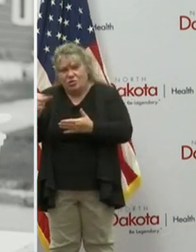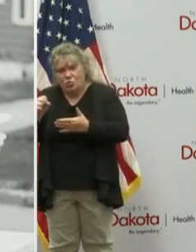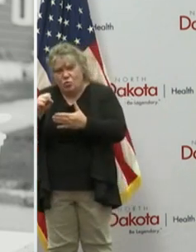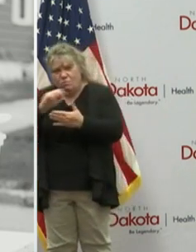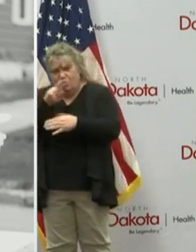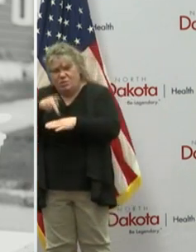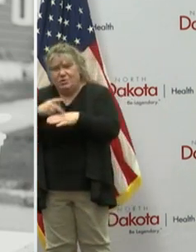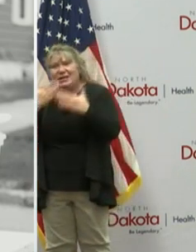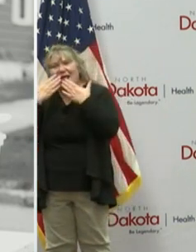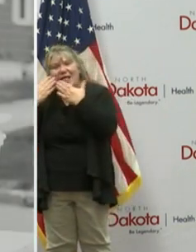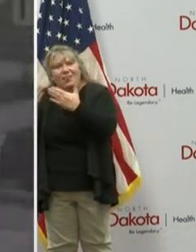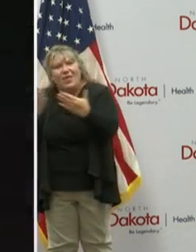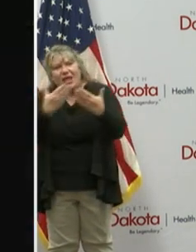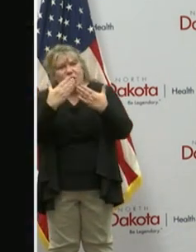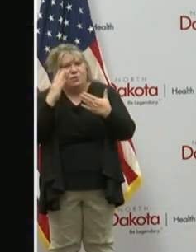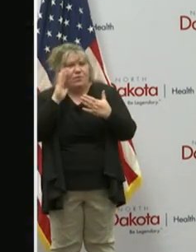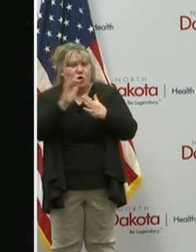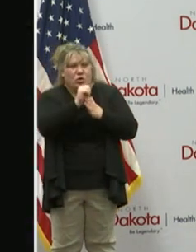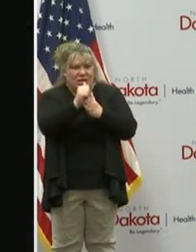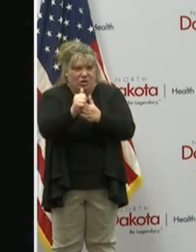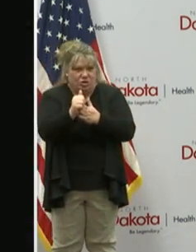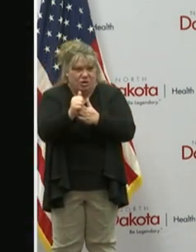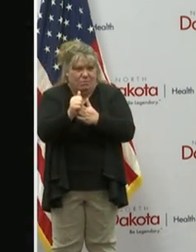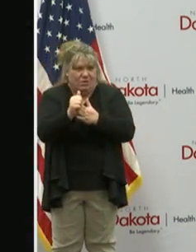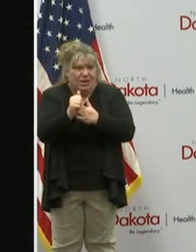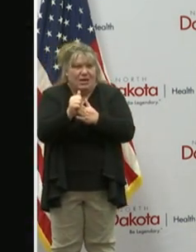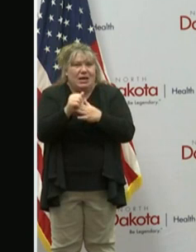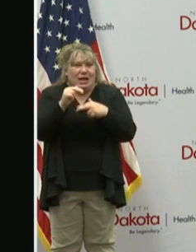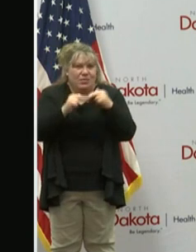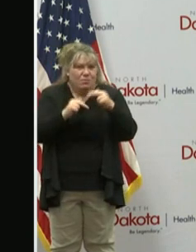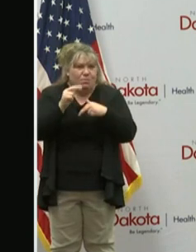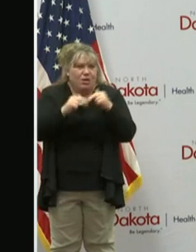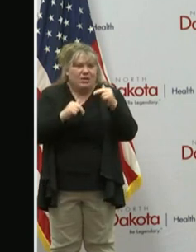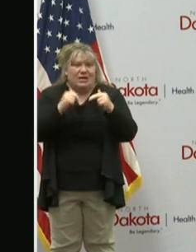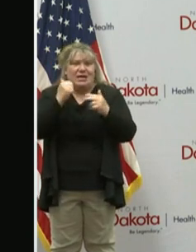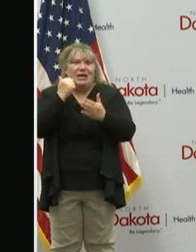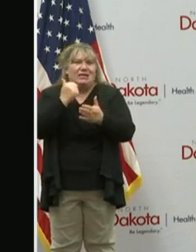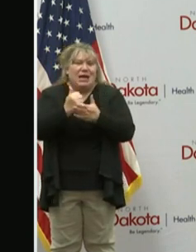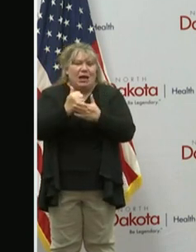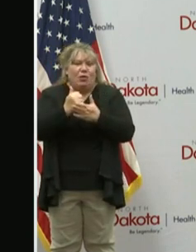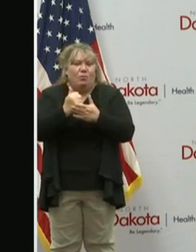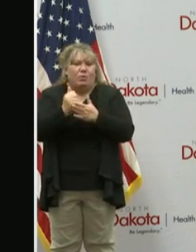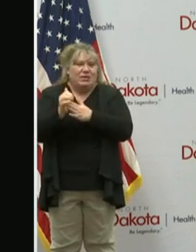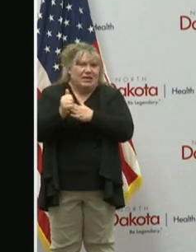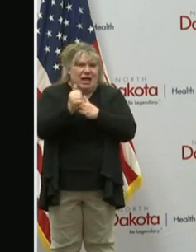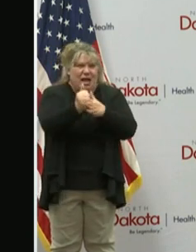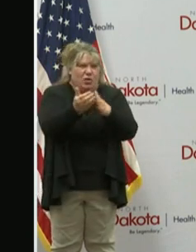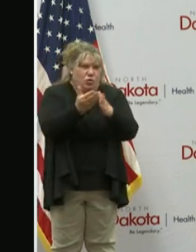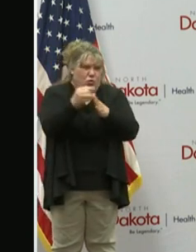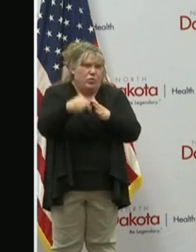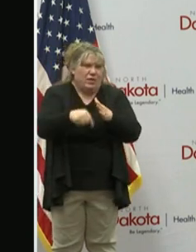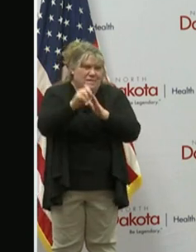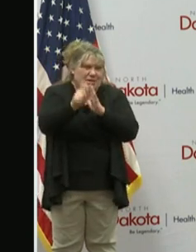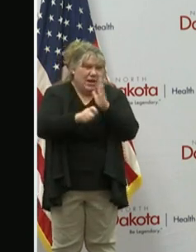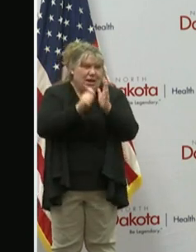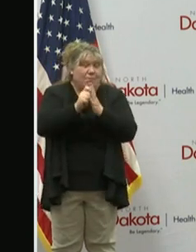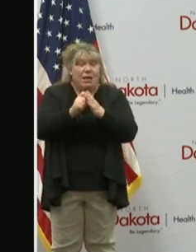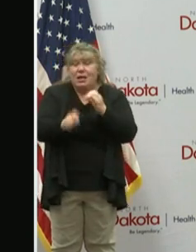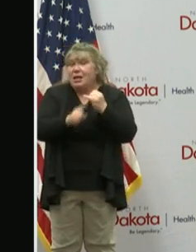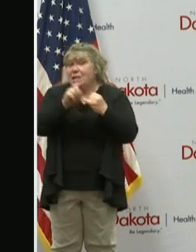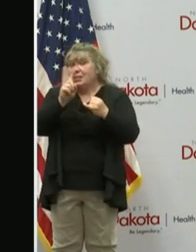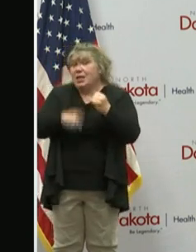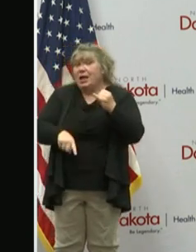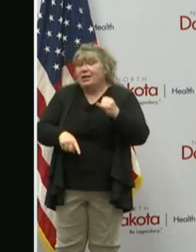say thank you for your leadership at the building level to help navigate through this incredible time. And